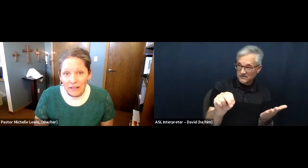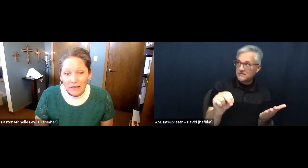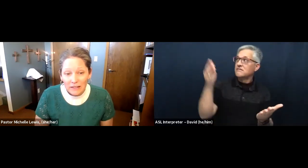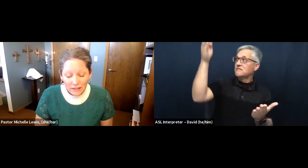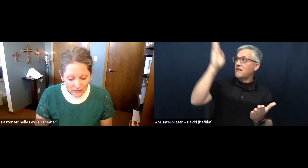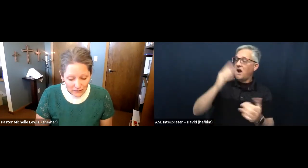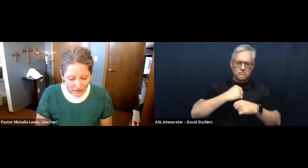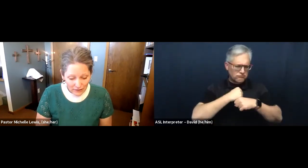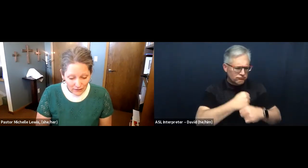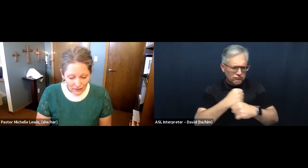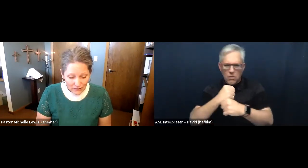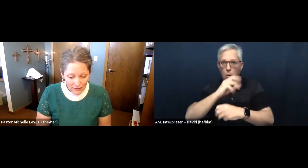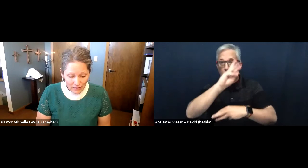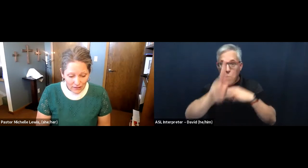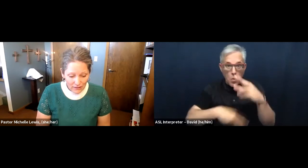good.